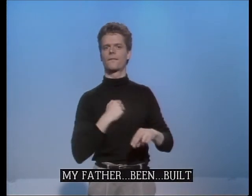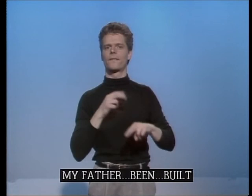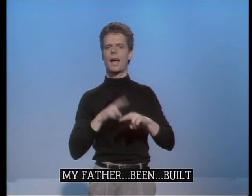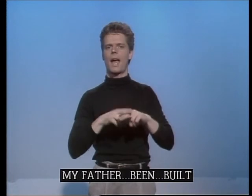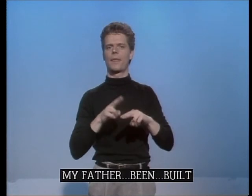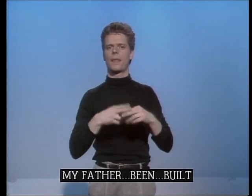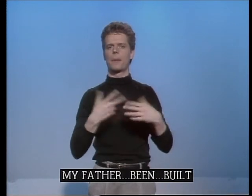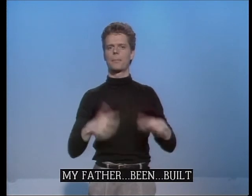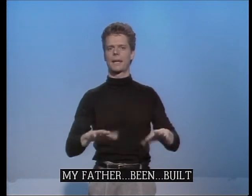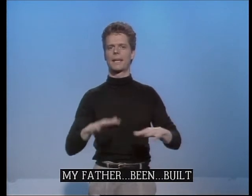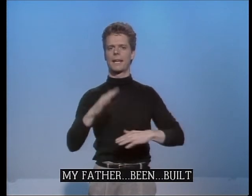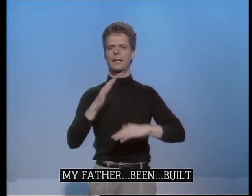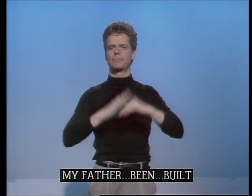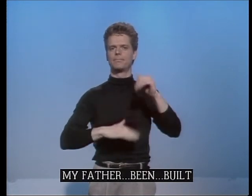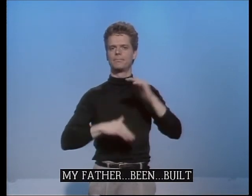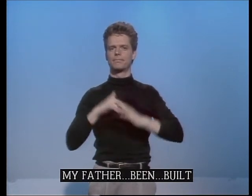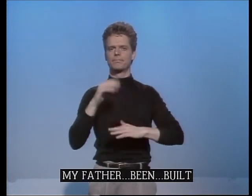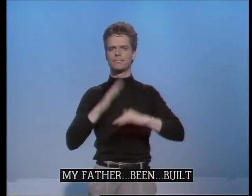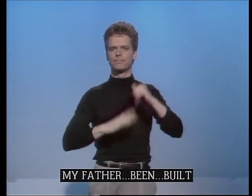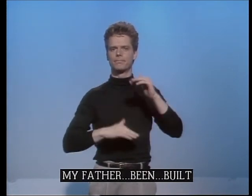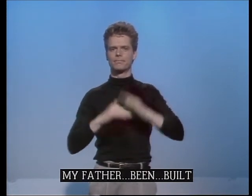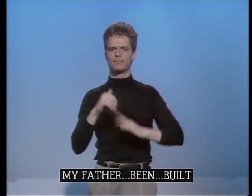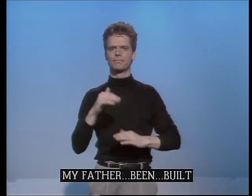my father been built.